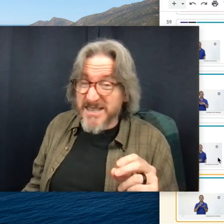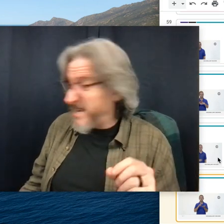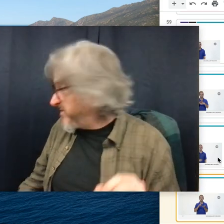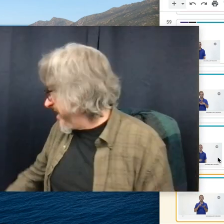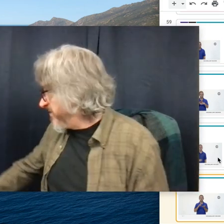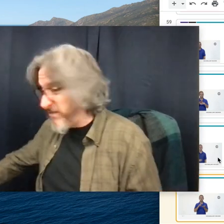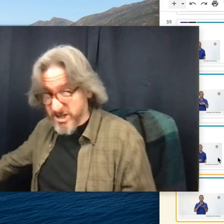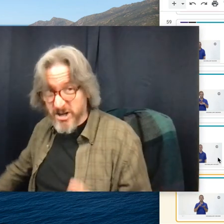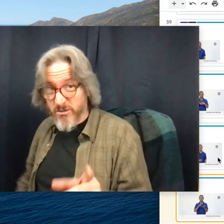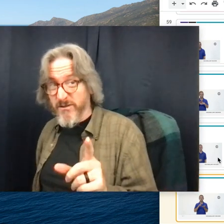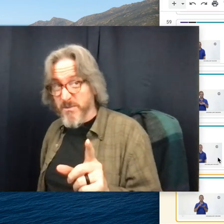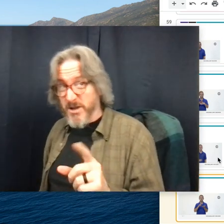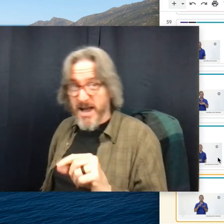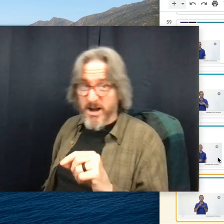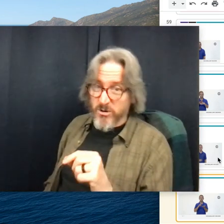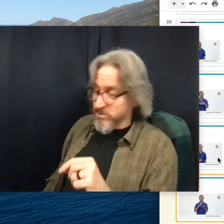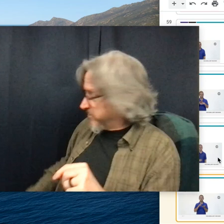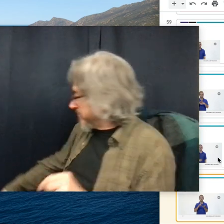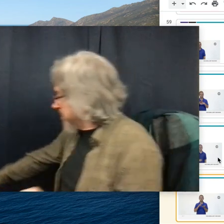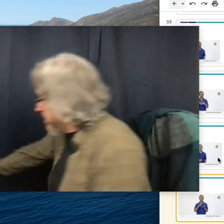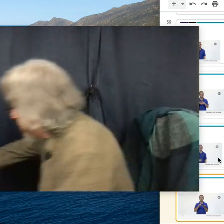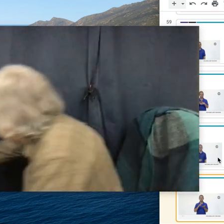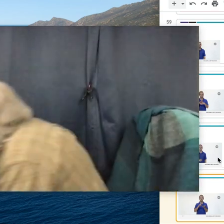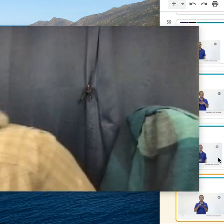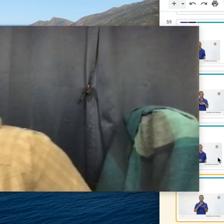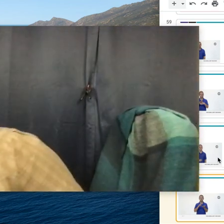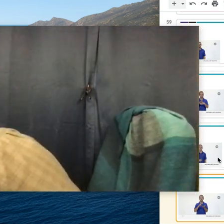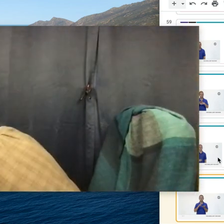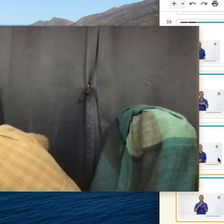probably not safe to eat fish right from the Cuyahoga River.